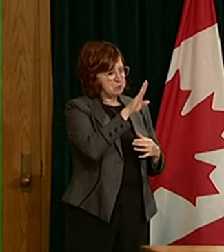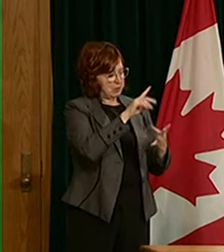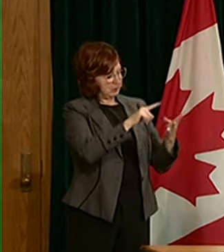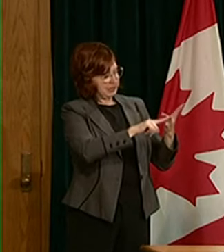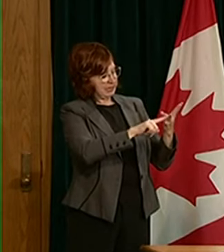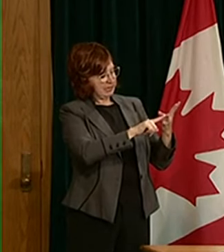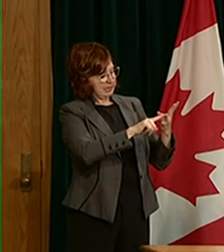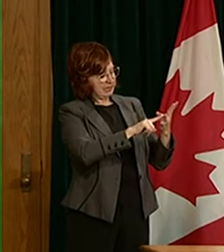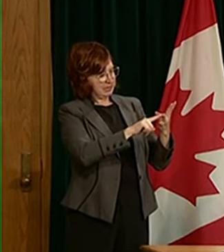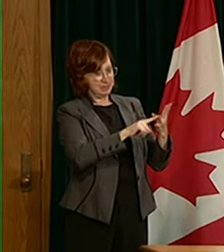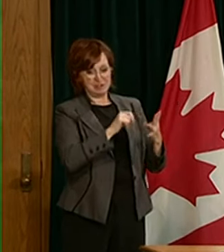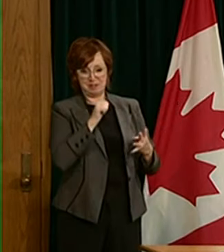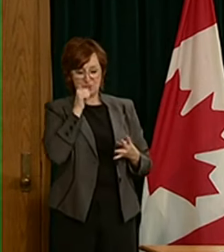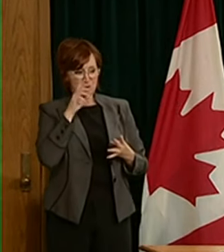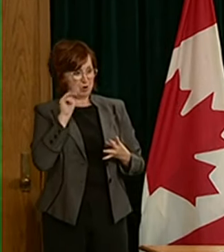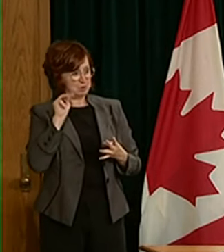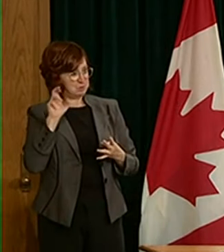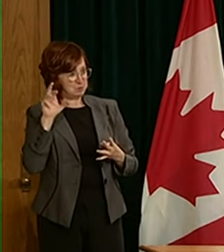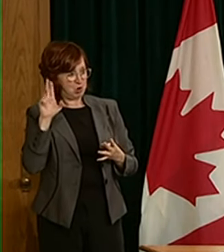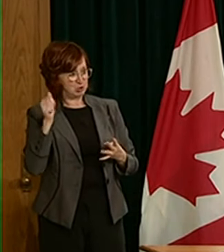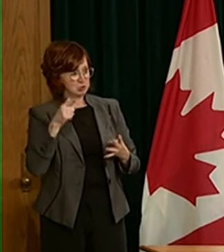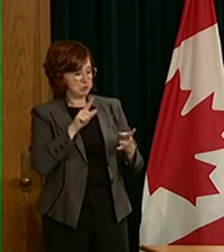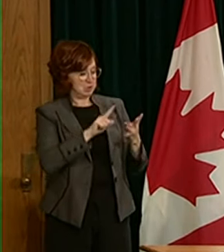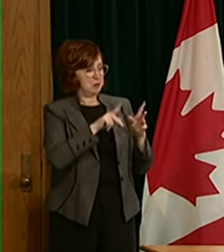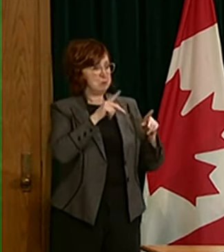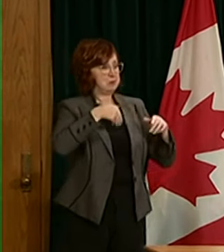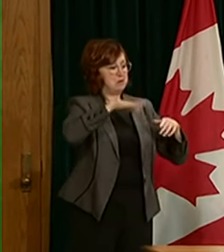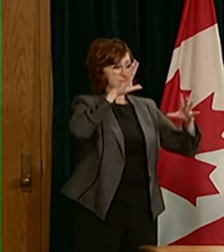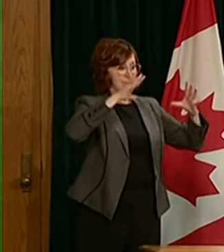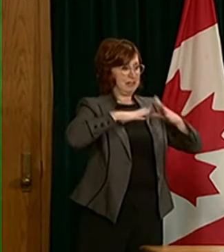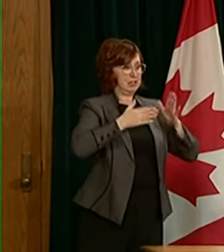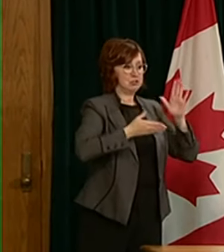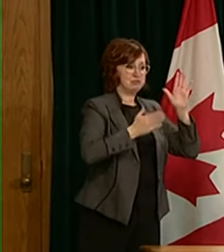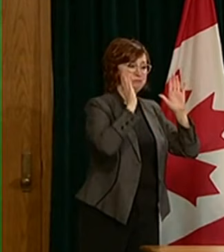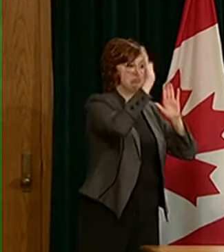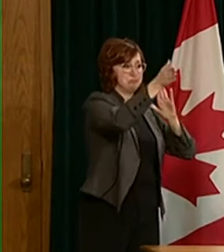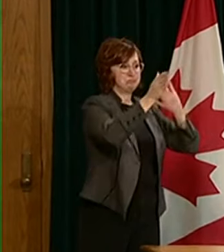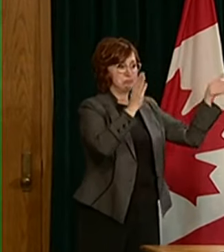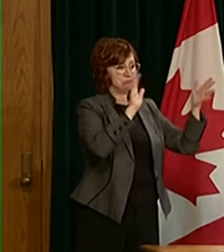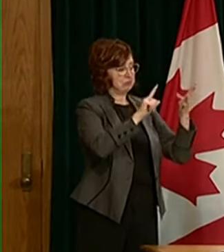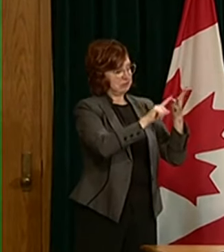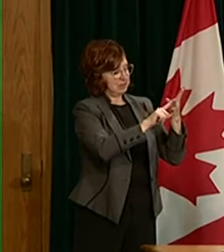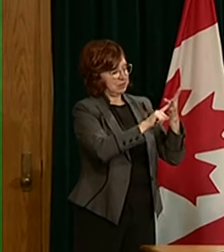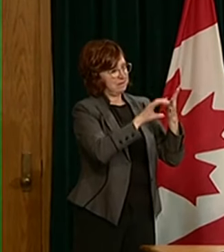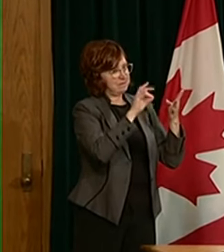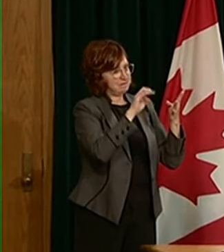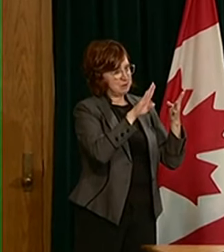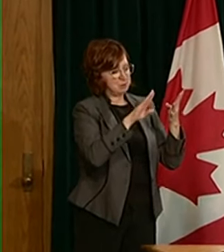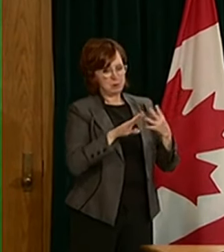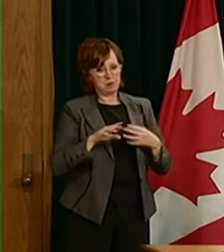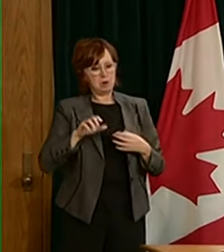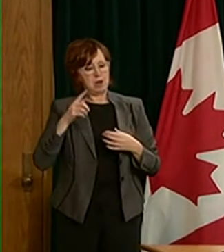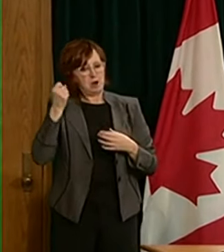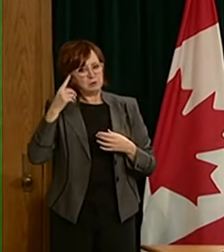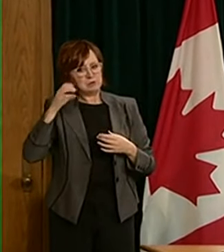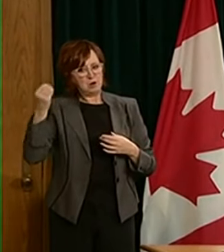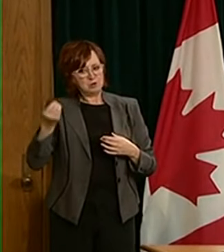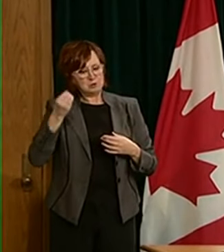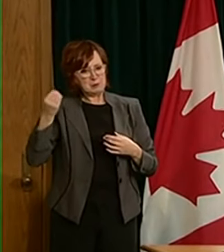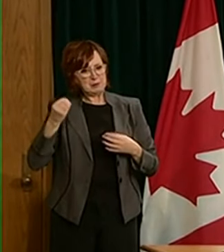our partners in provinces like Ontario or Quebec. So we do have advantages. Again, that's why it makes it